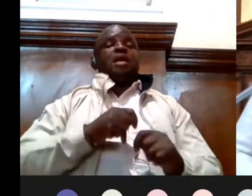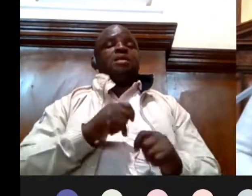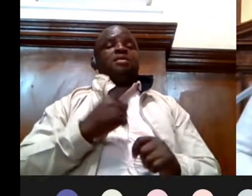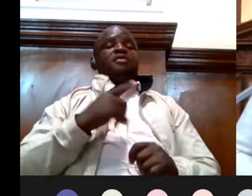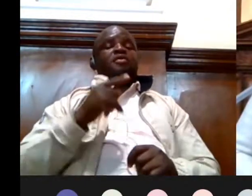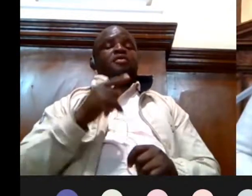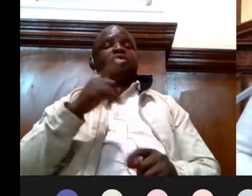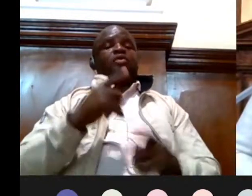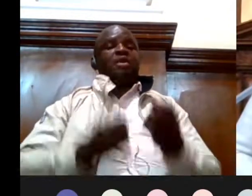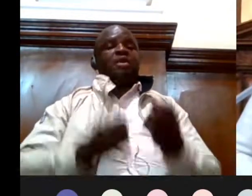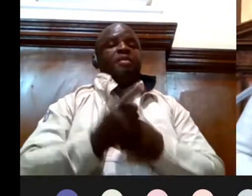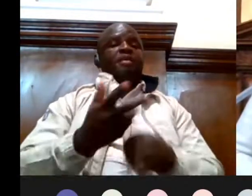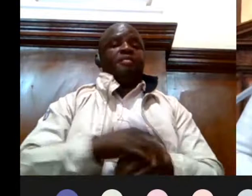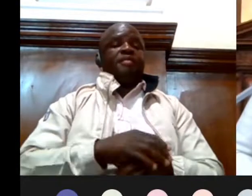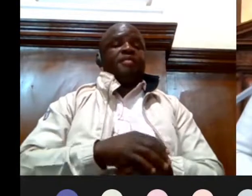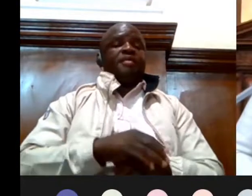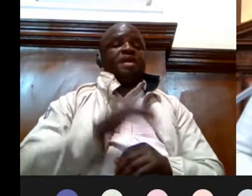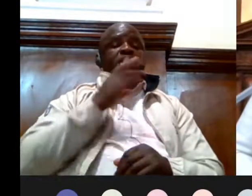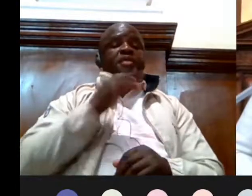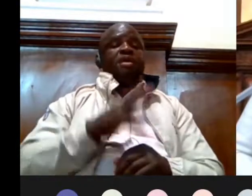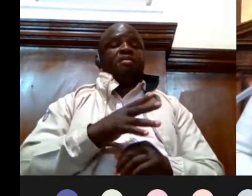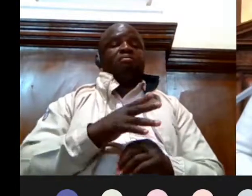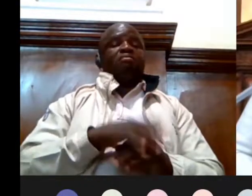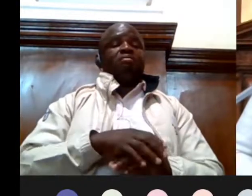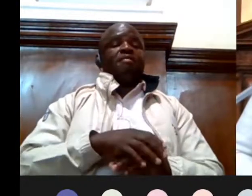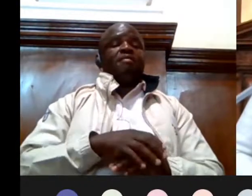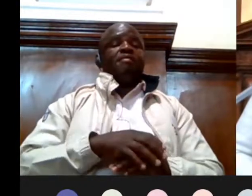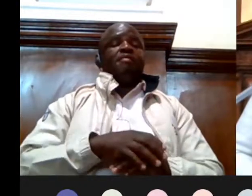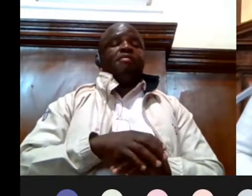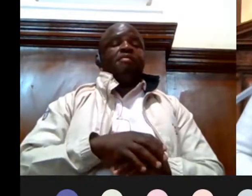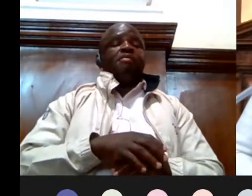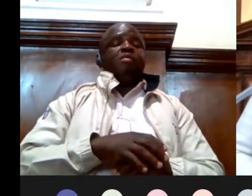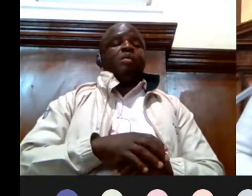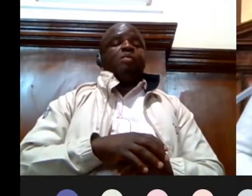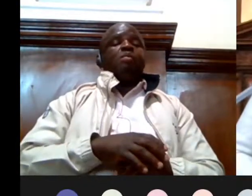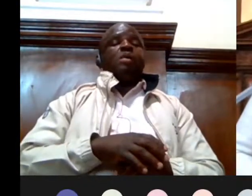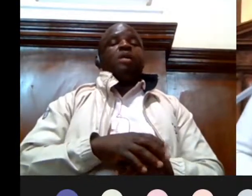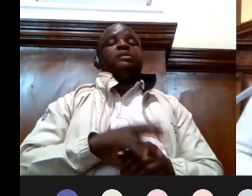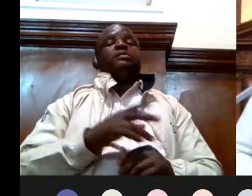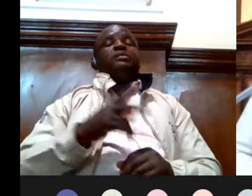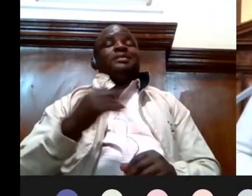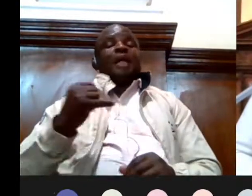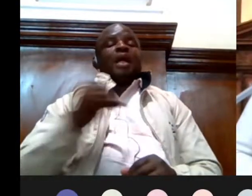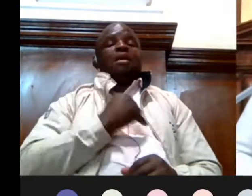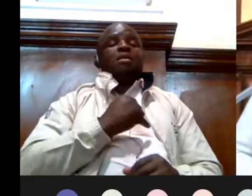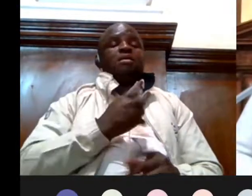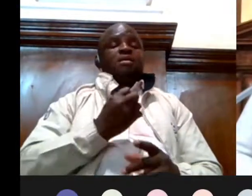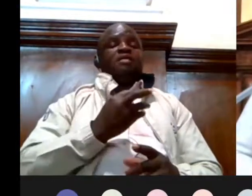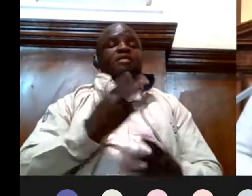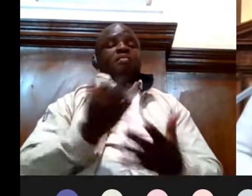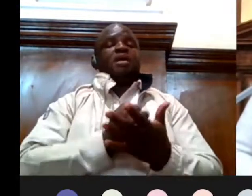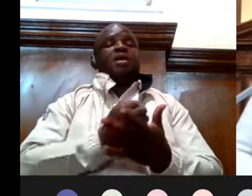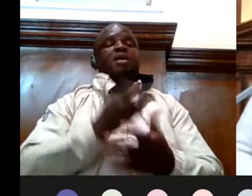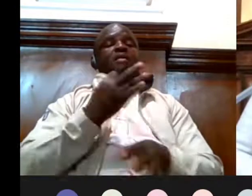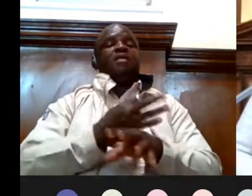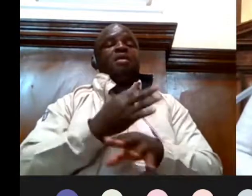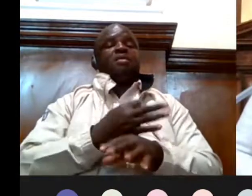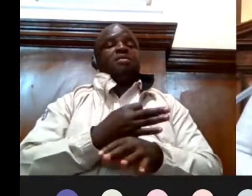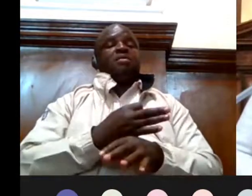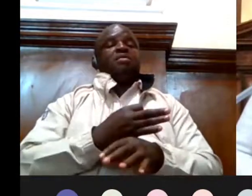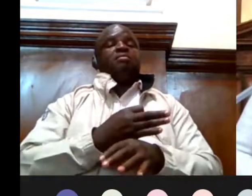thing ezenzekayo. Speaker, akukho nto sivise ubuhlungu kuyothathwa utata